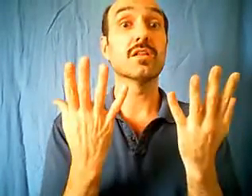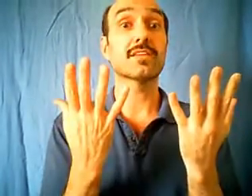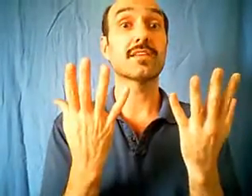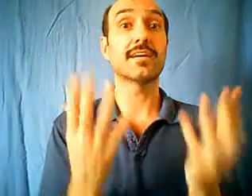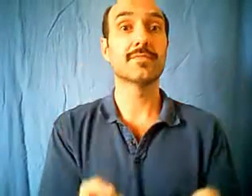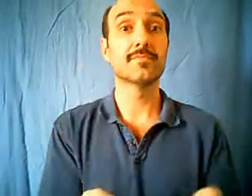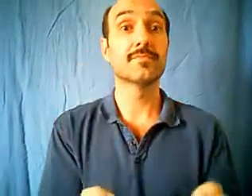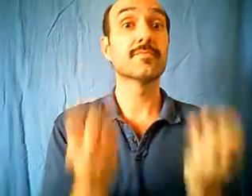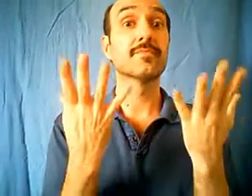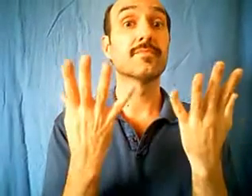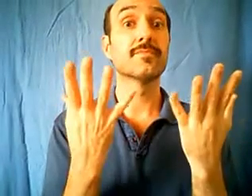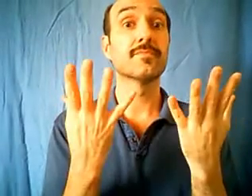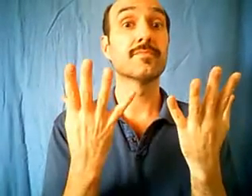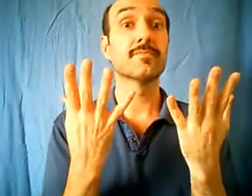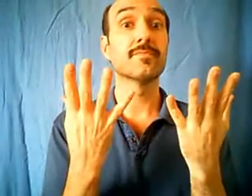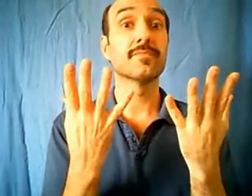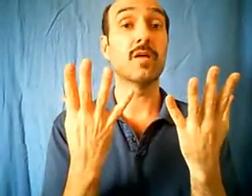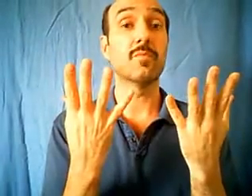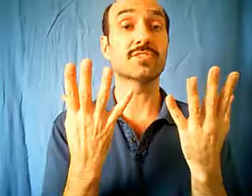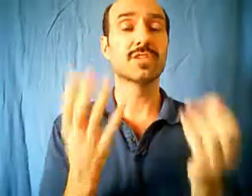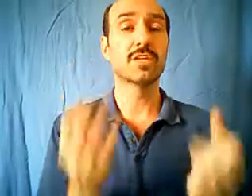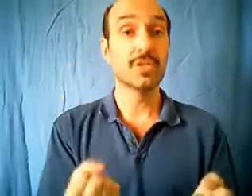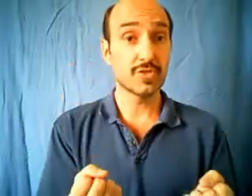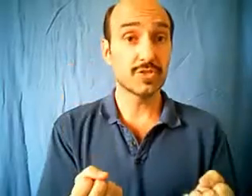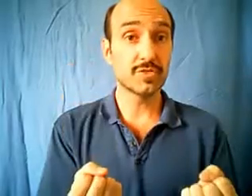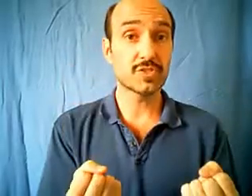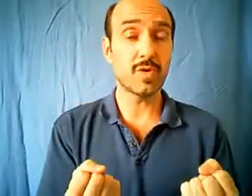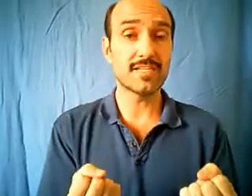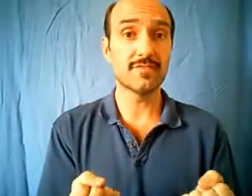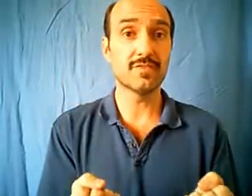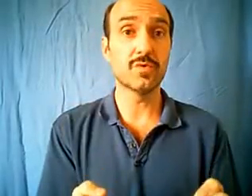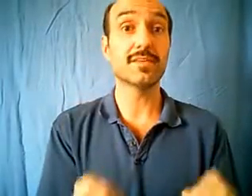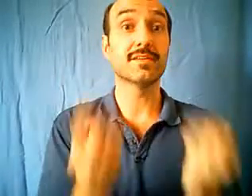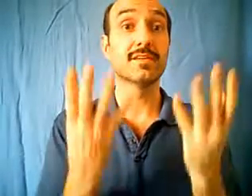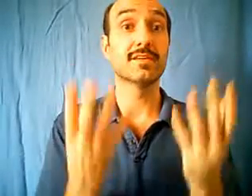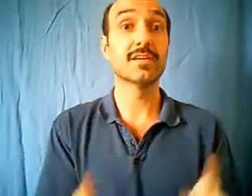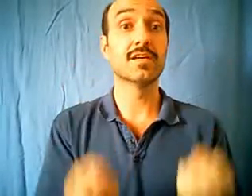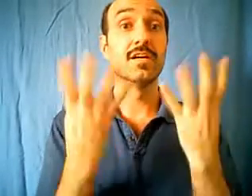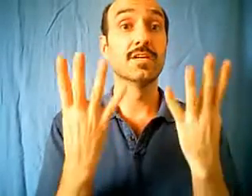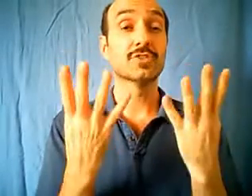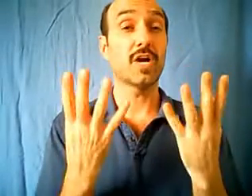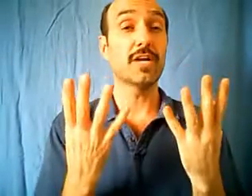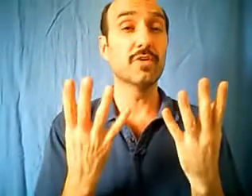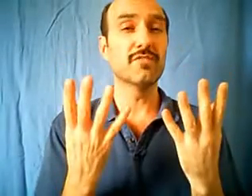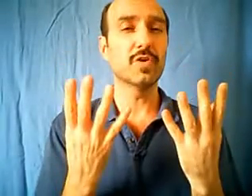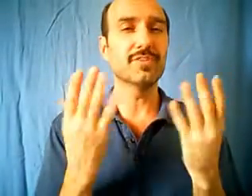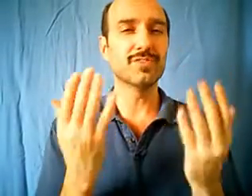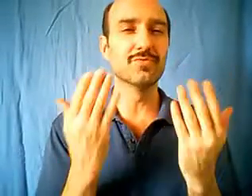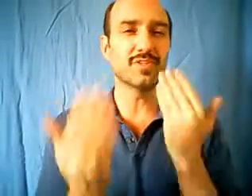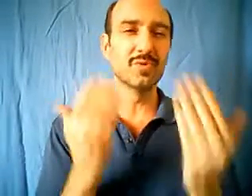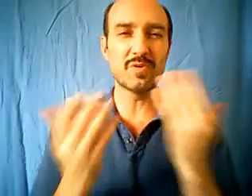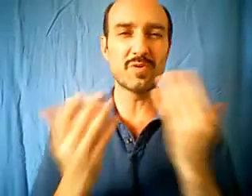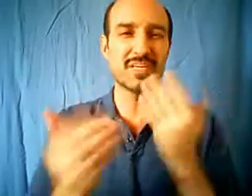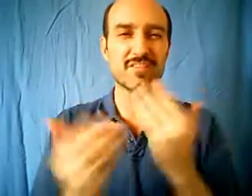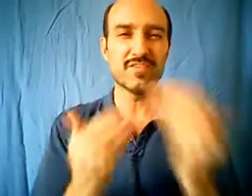like that. How much? You could do it twice if you want. Try to avoid doing